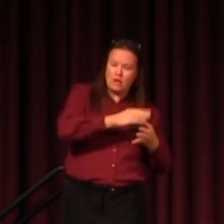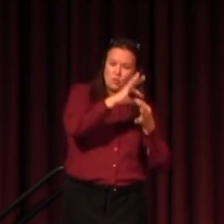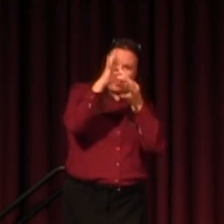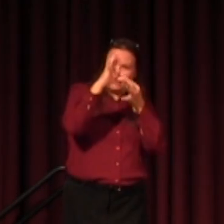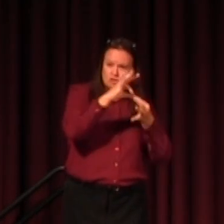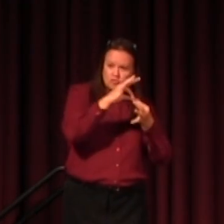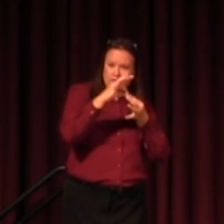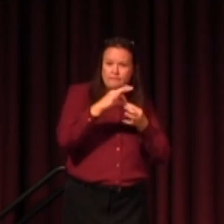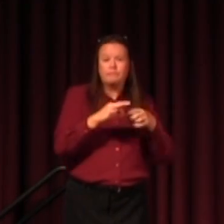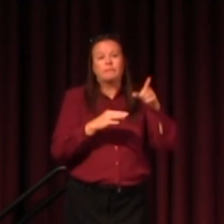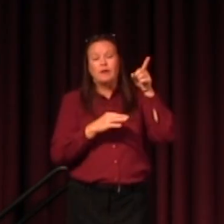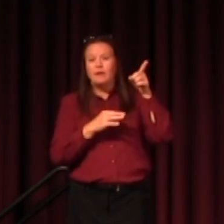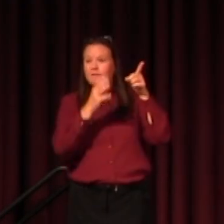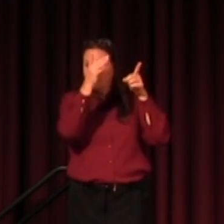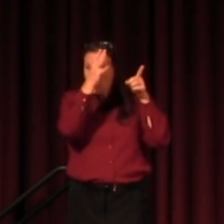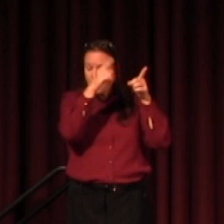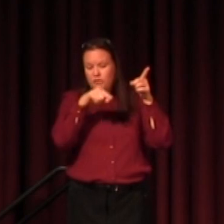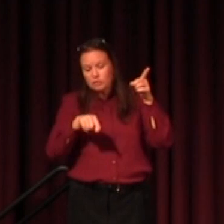different.